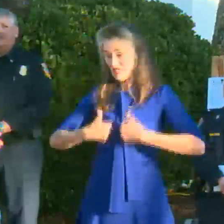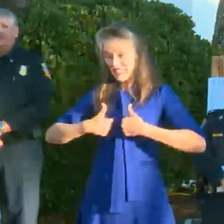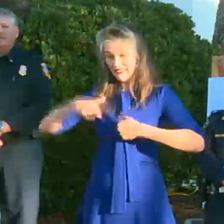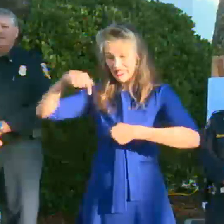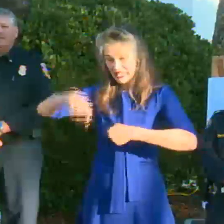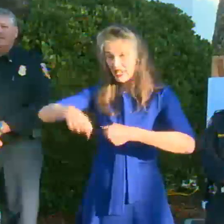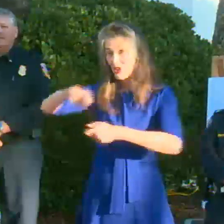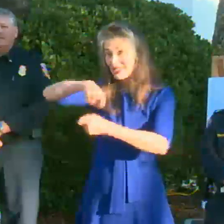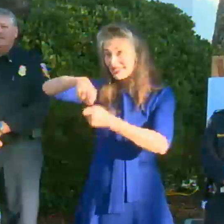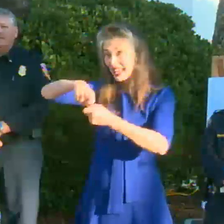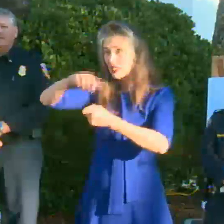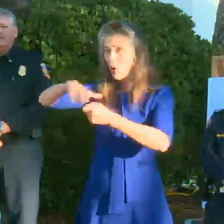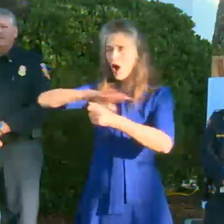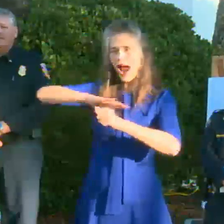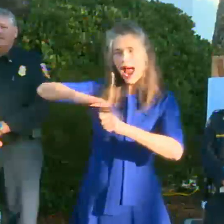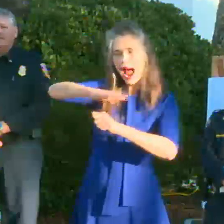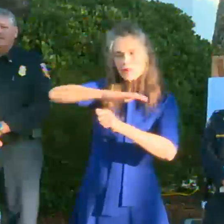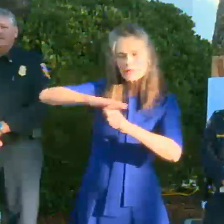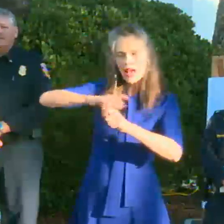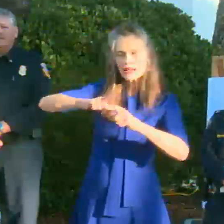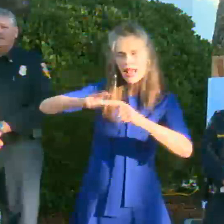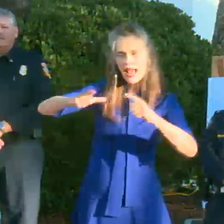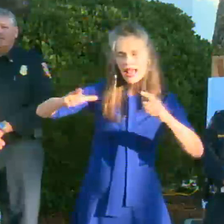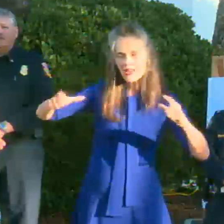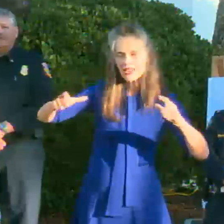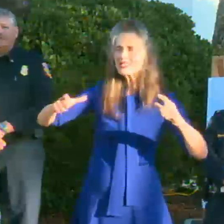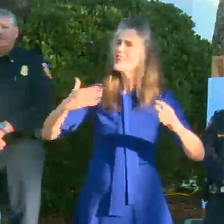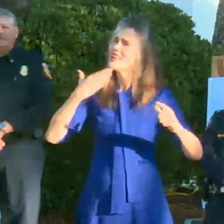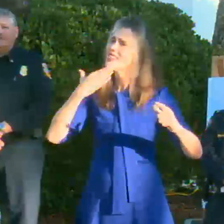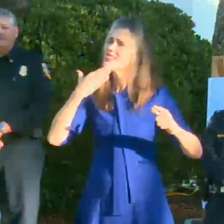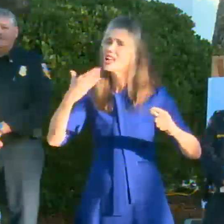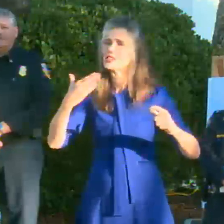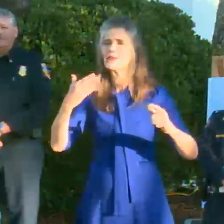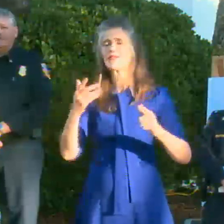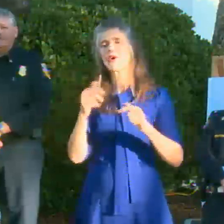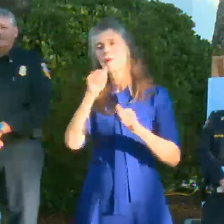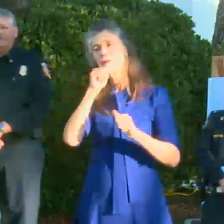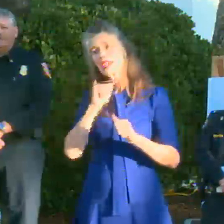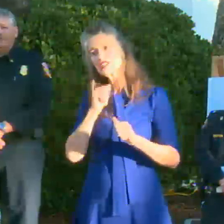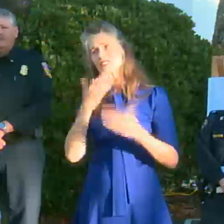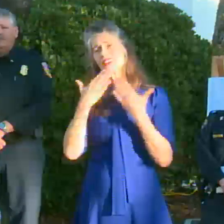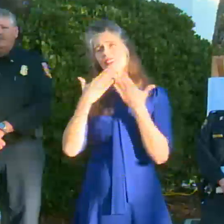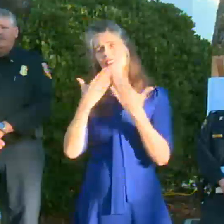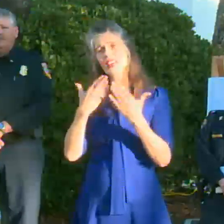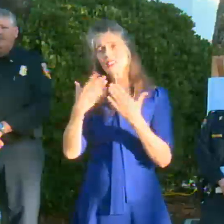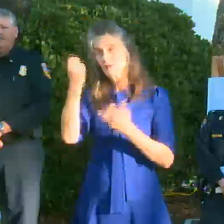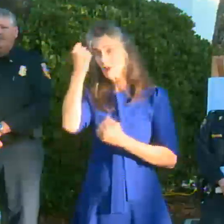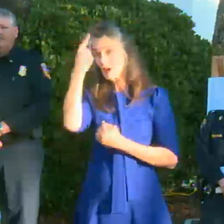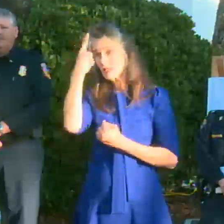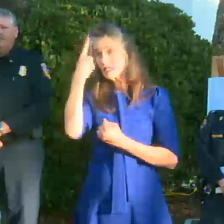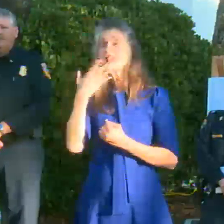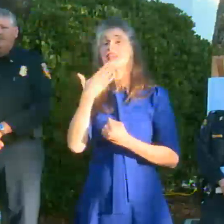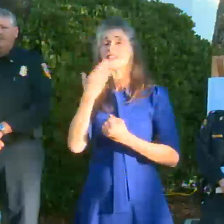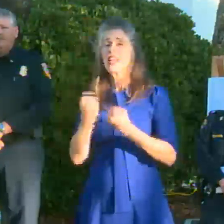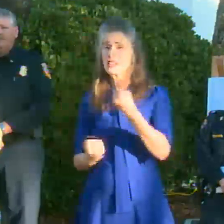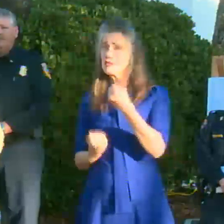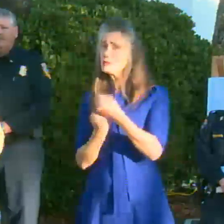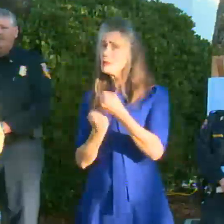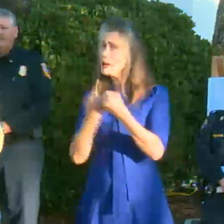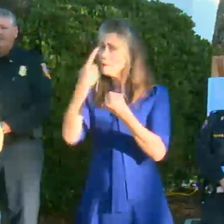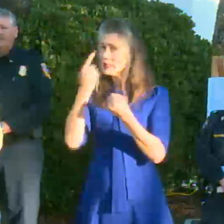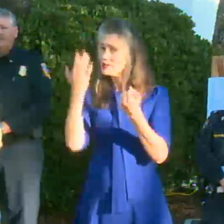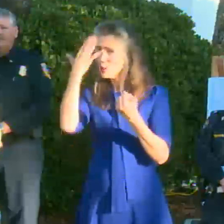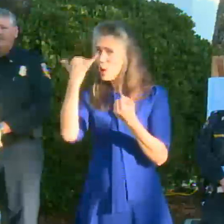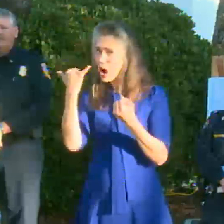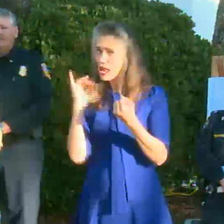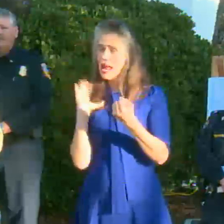continued patience and understanding, for your continued support as we protect your safety with this incredible